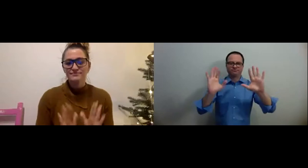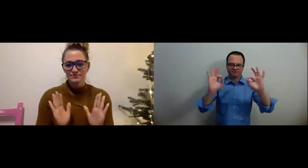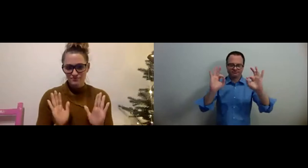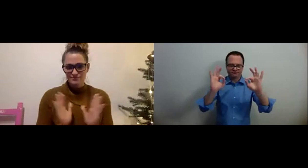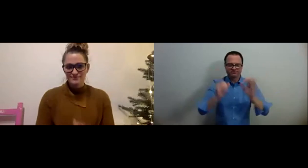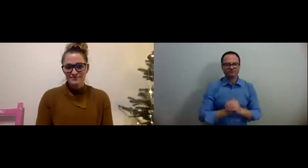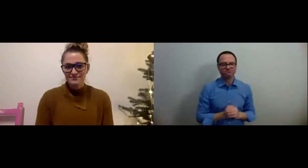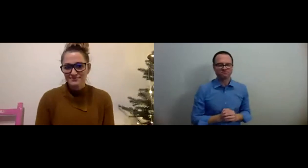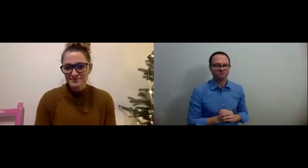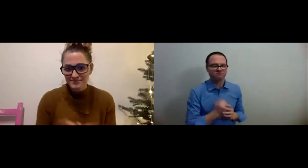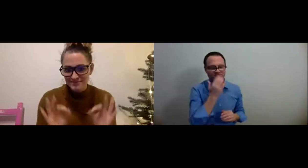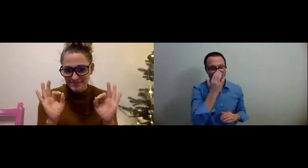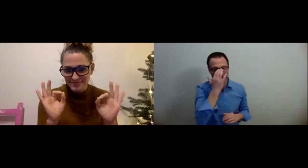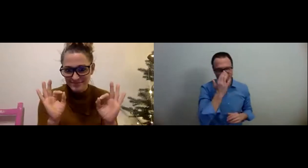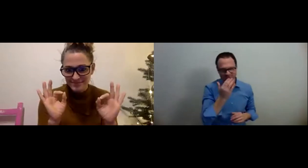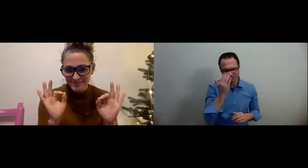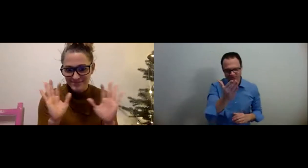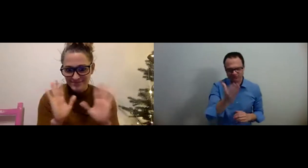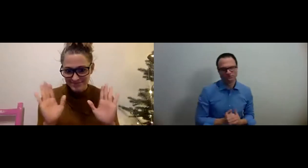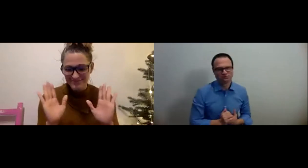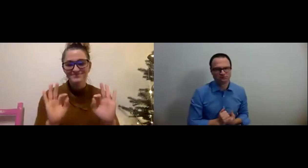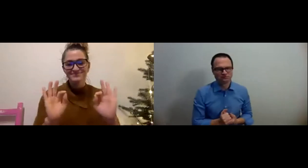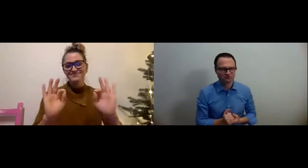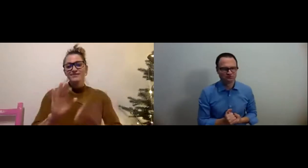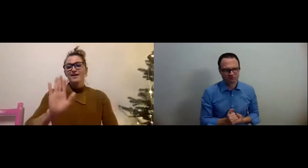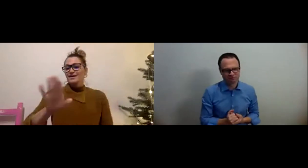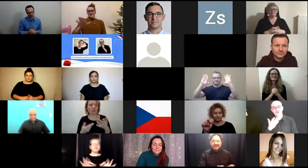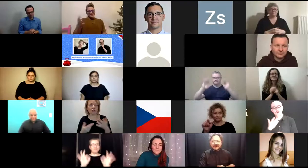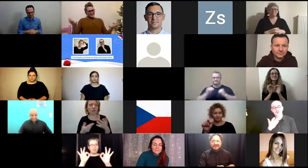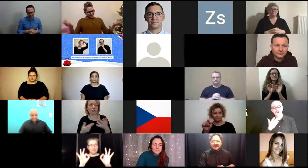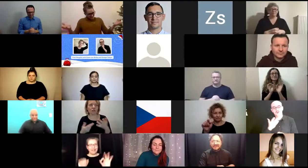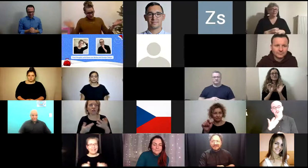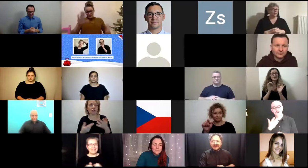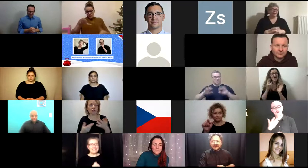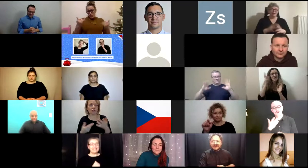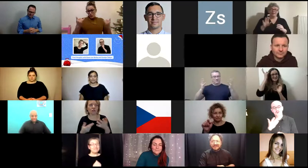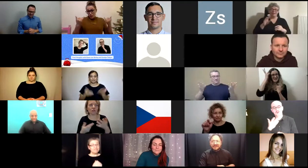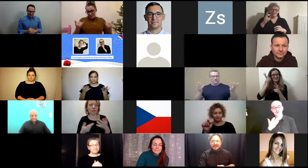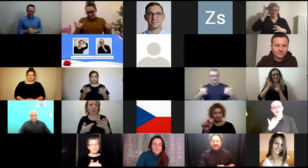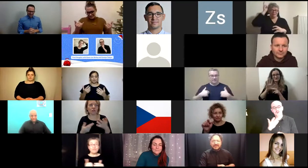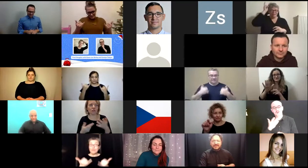Russia, can you turn off your camera, please? No, anyways, don't pin her.